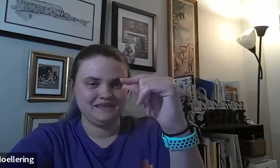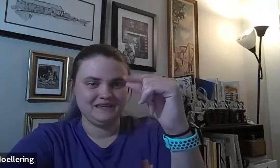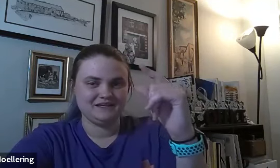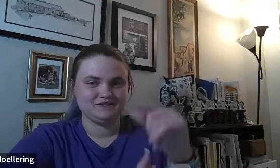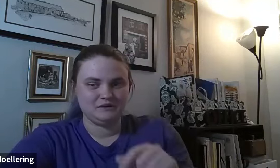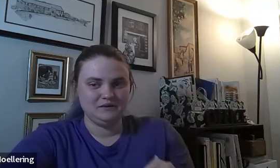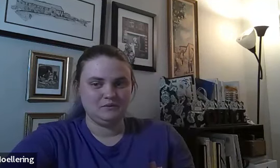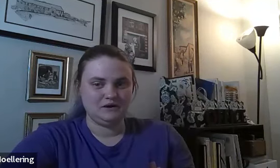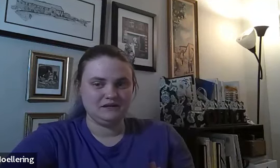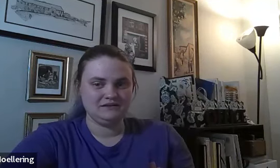Then 21.